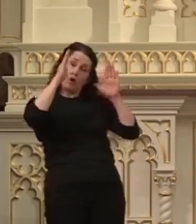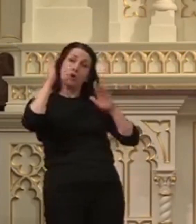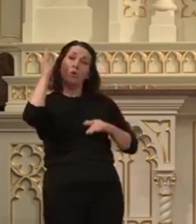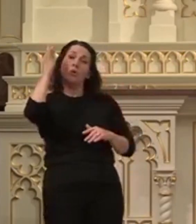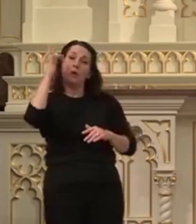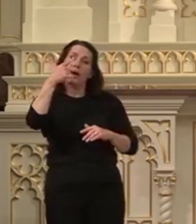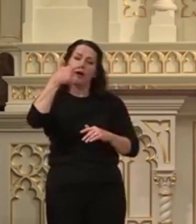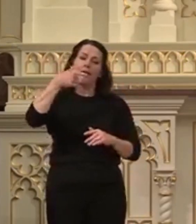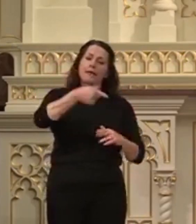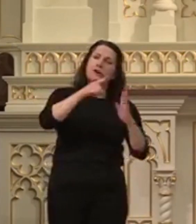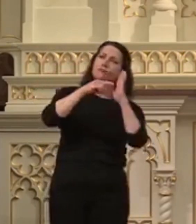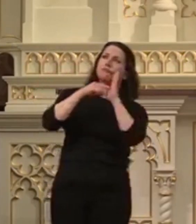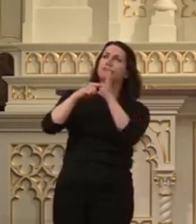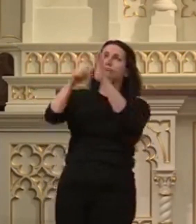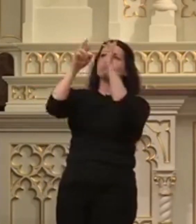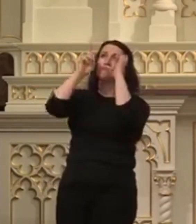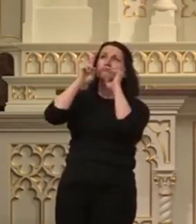reverence.